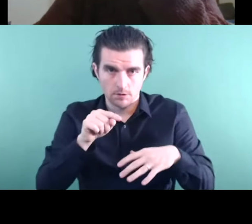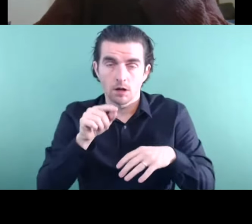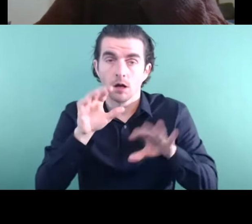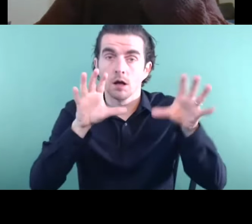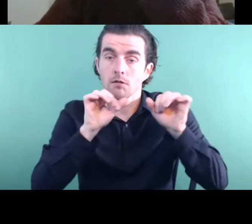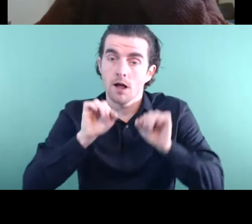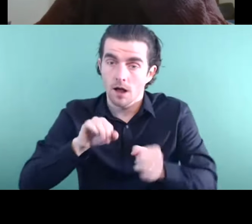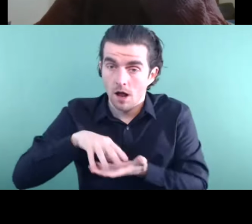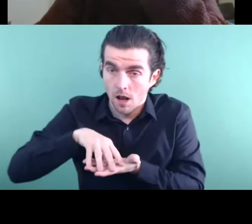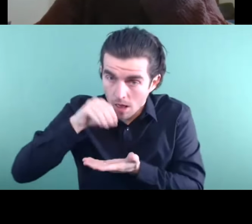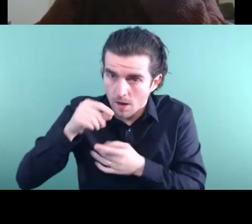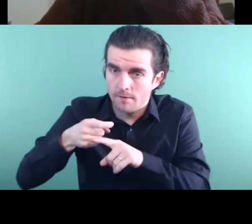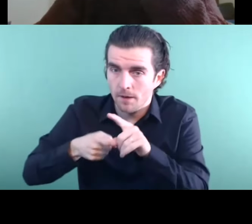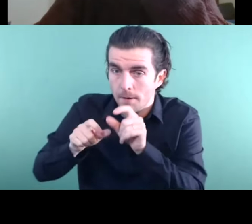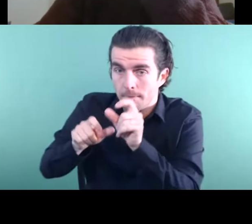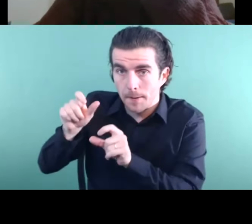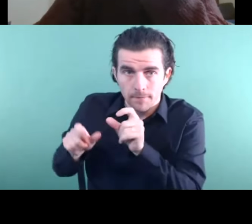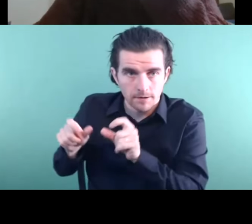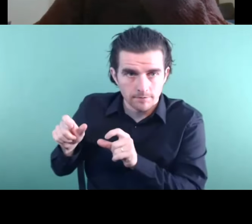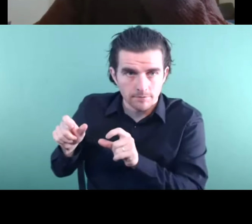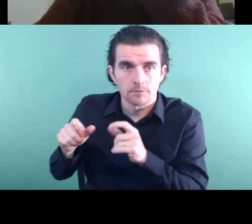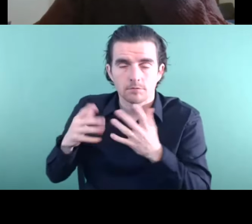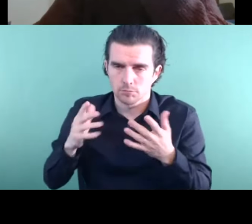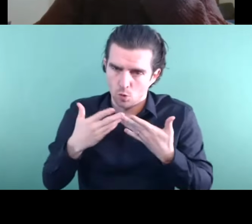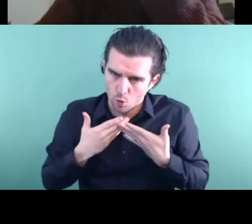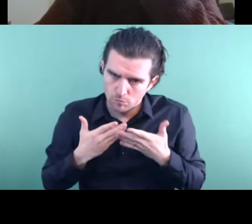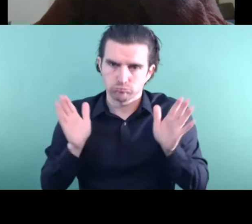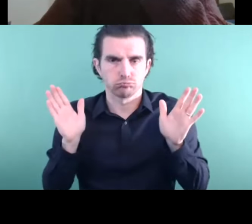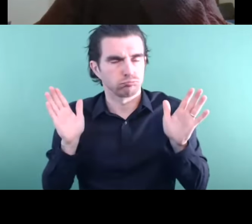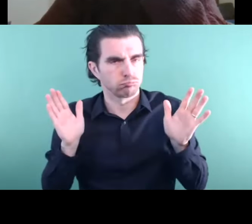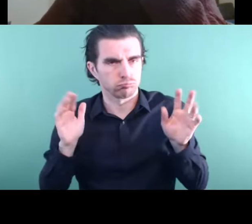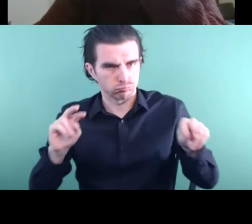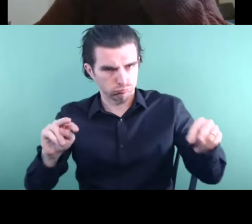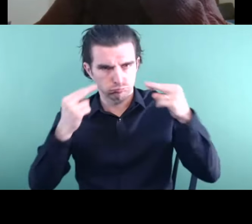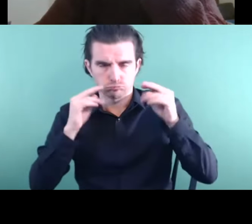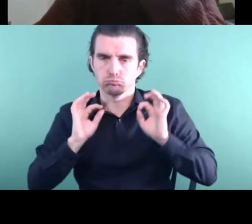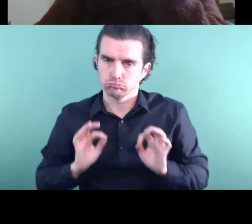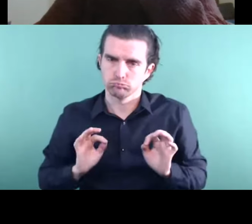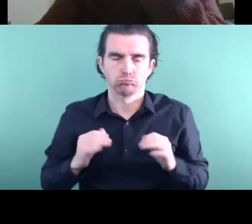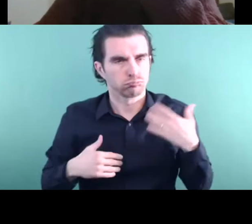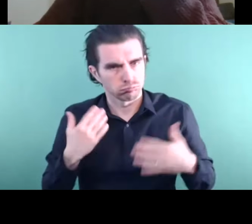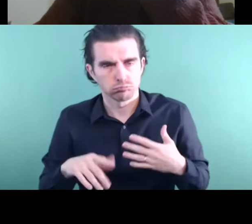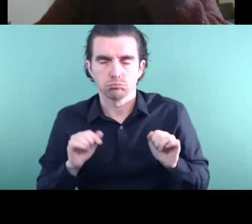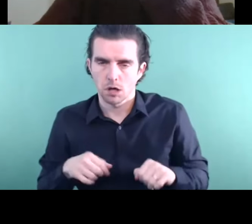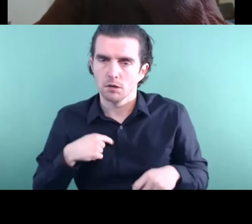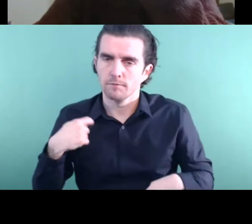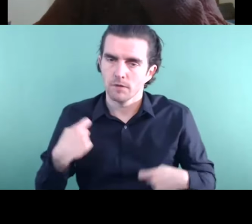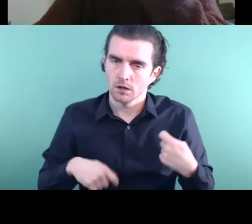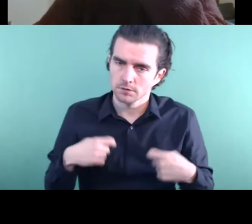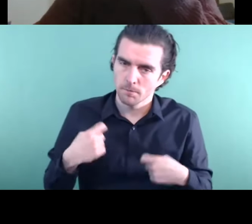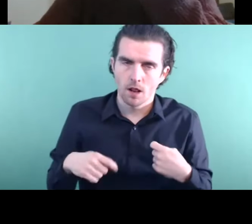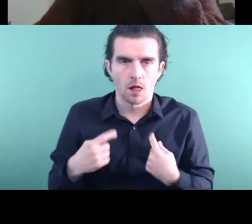be flexible and responsive. As Marc said, timelines are very different in policy